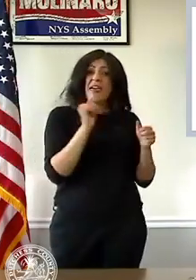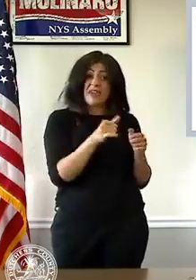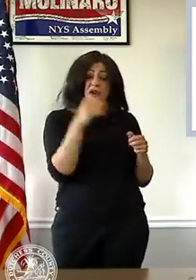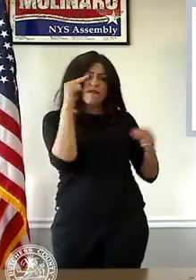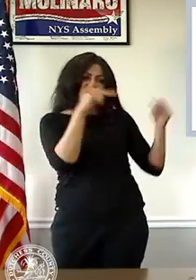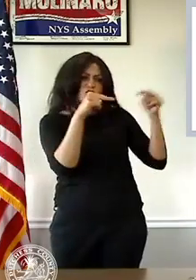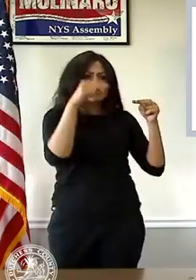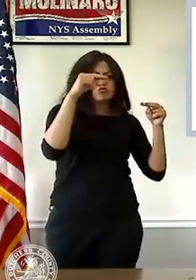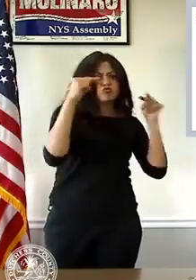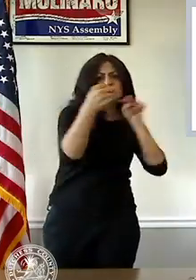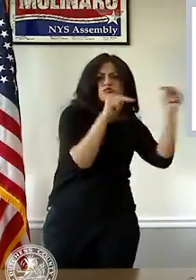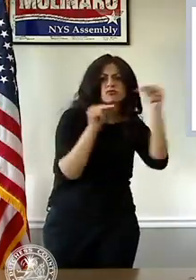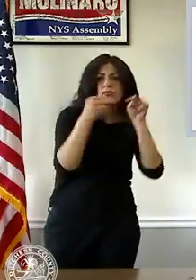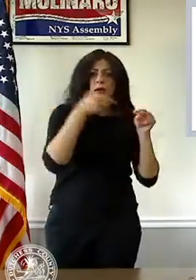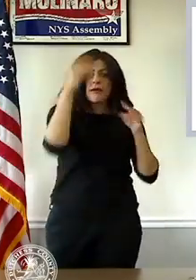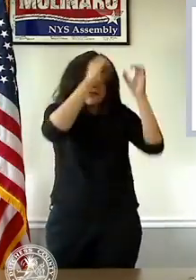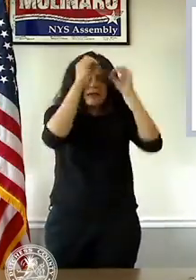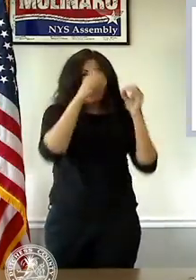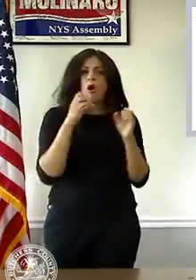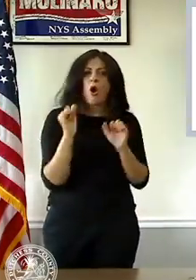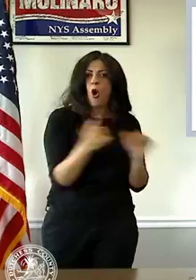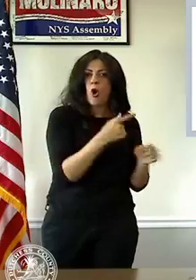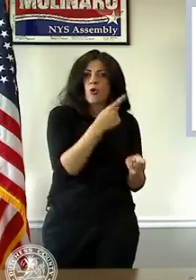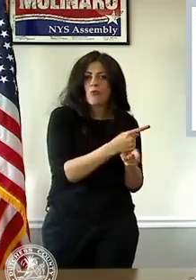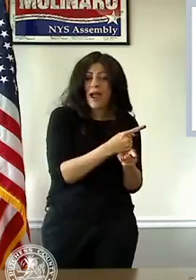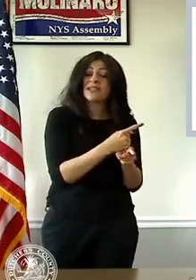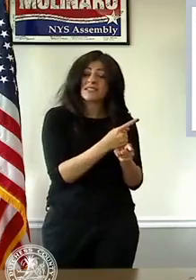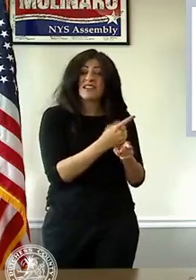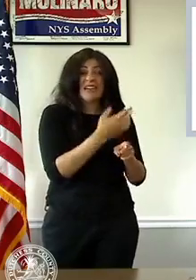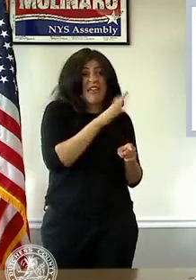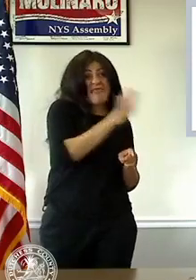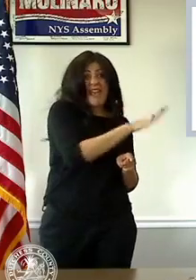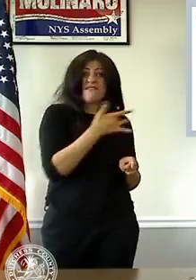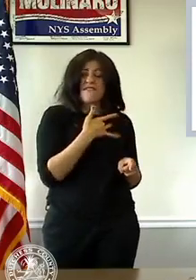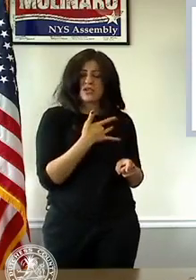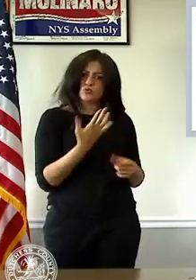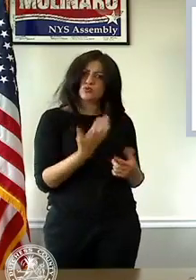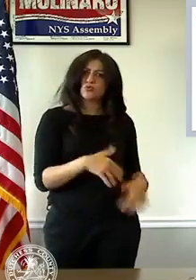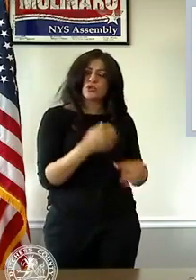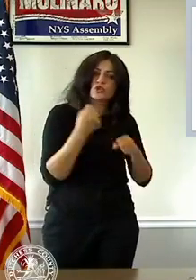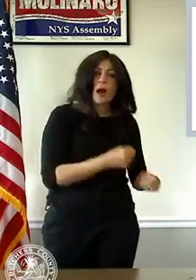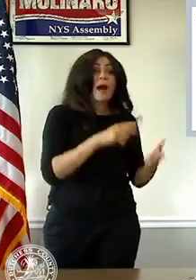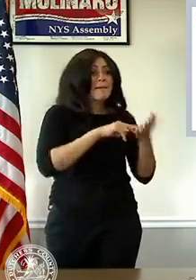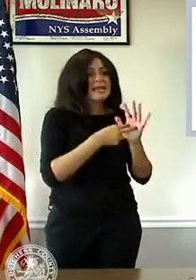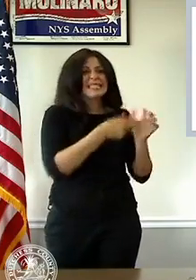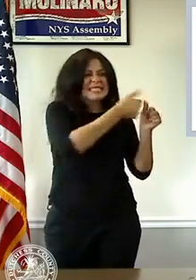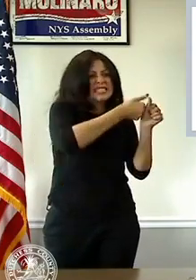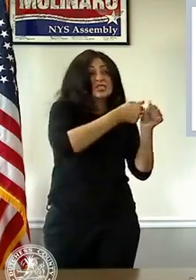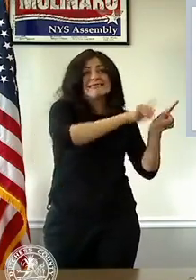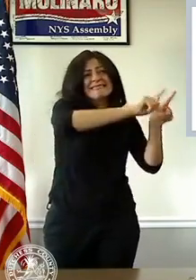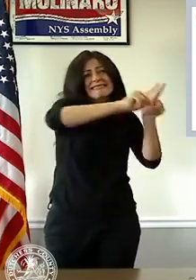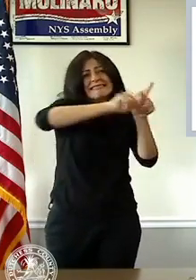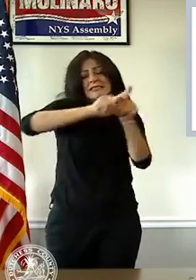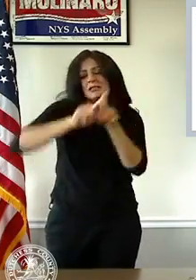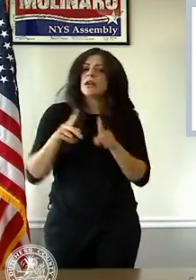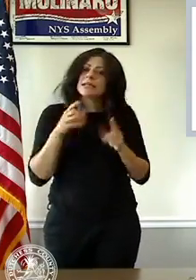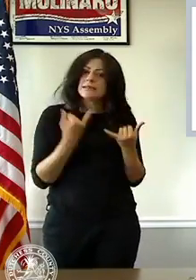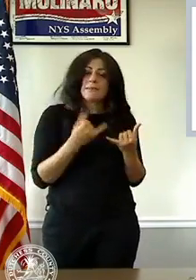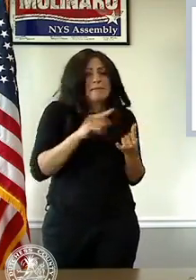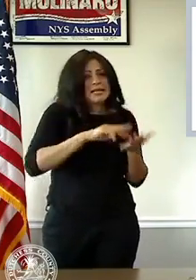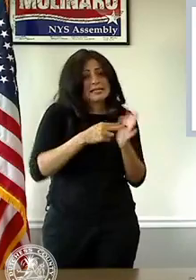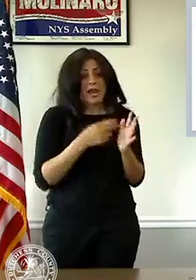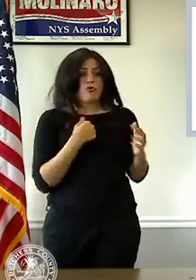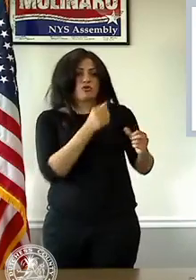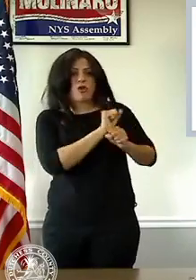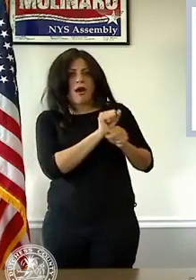all of their opinions have validity to them, and therefore we have to try our best to listen to one another, learn from one another, and try